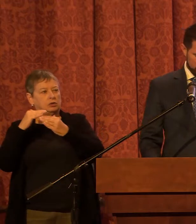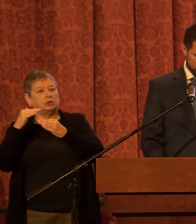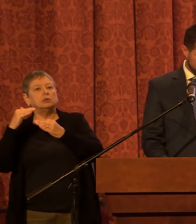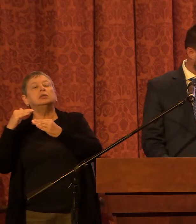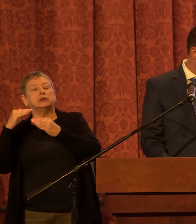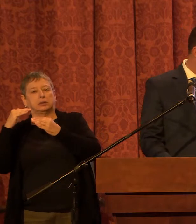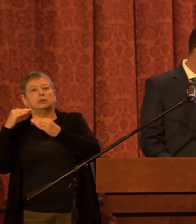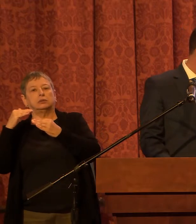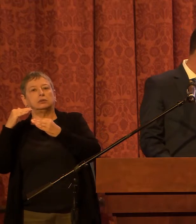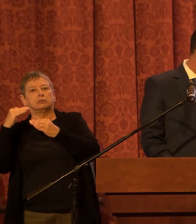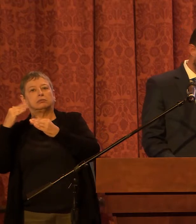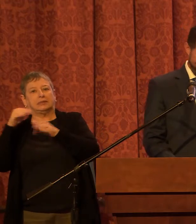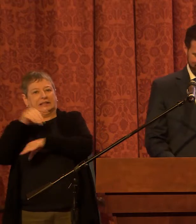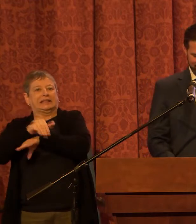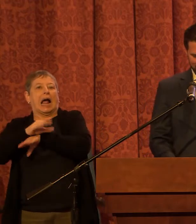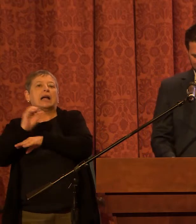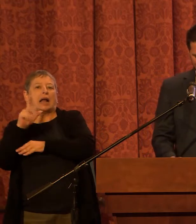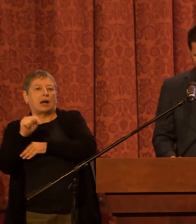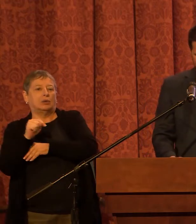all.